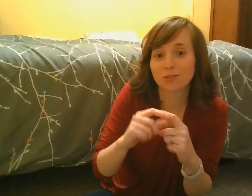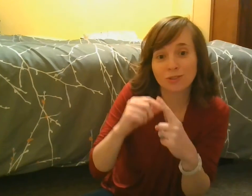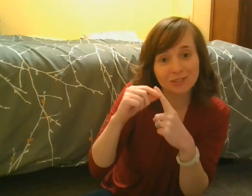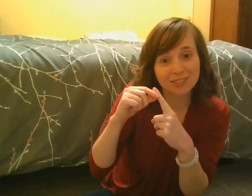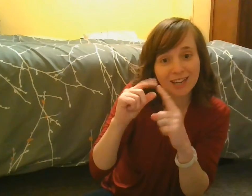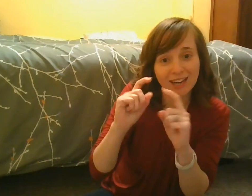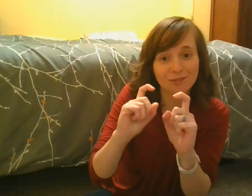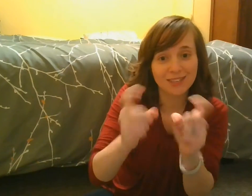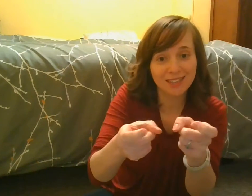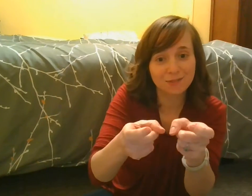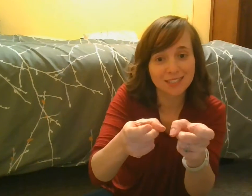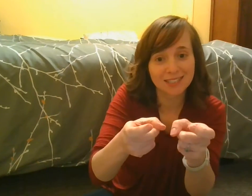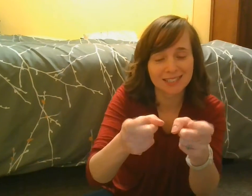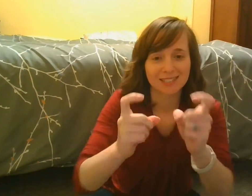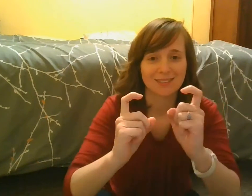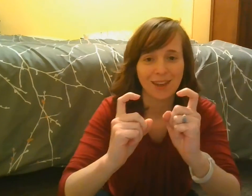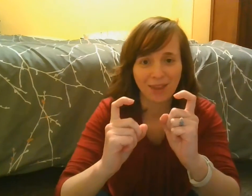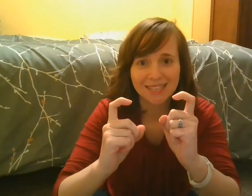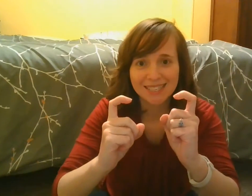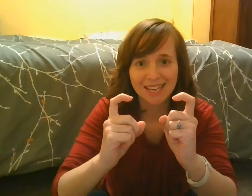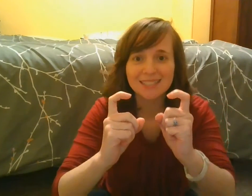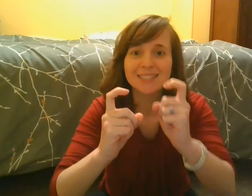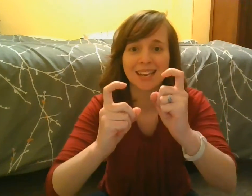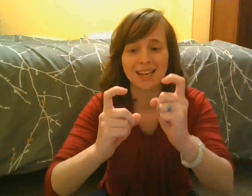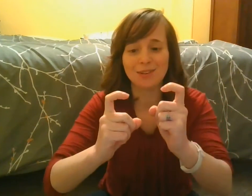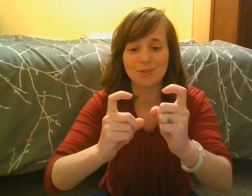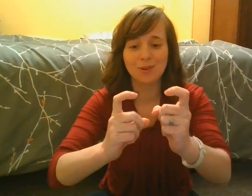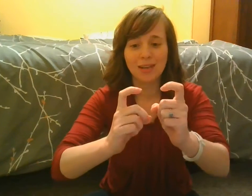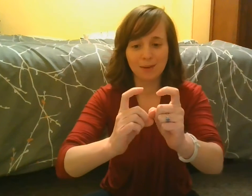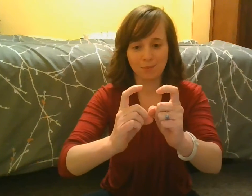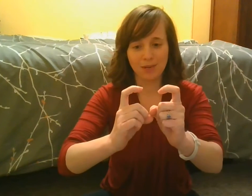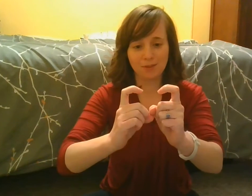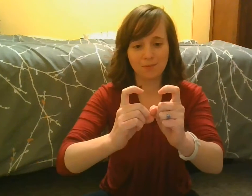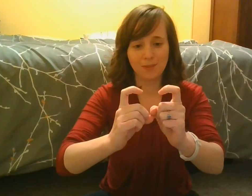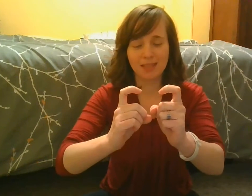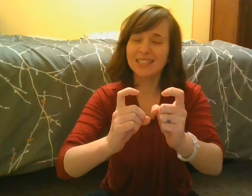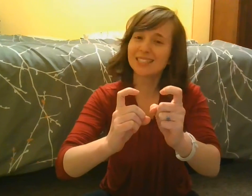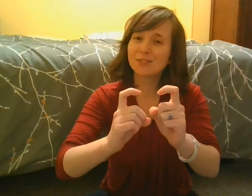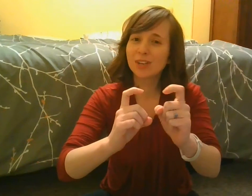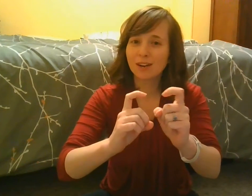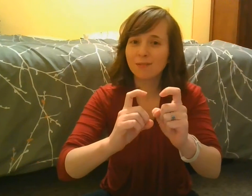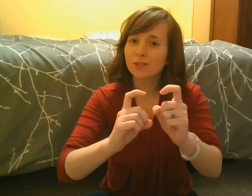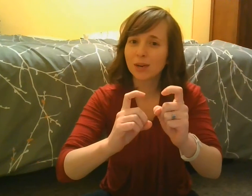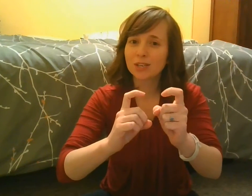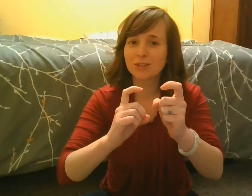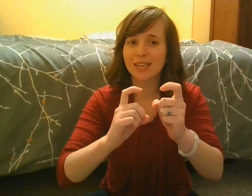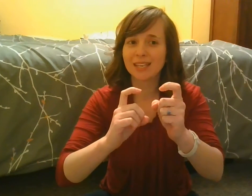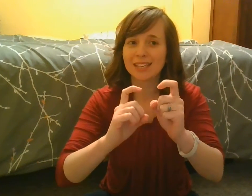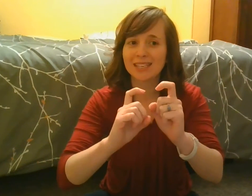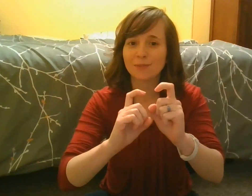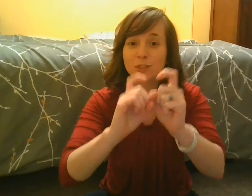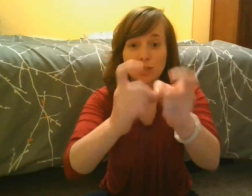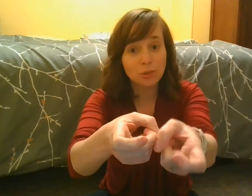special kind of gift. So you have X hands and you bring them, and this is also kind of a directional, like a gift to